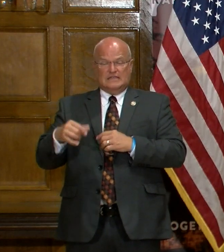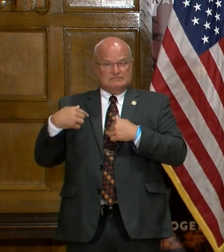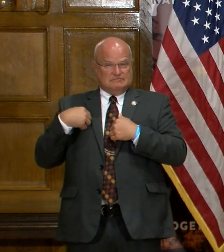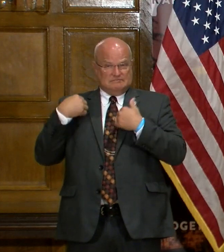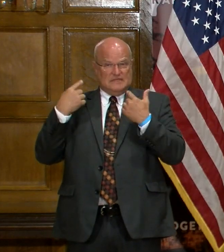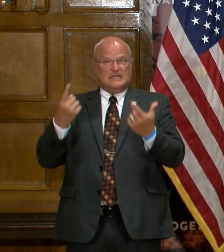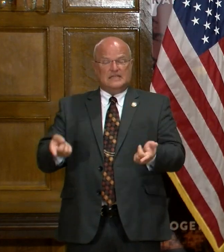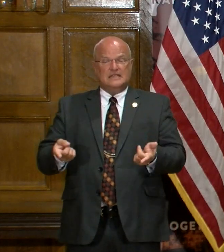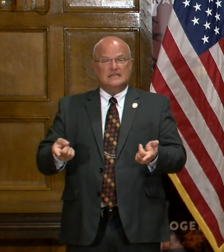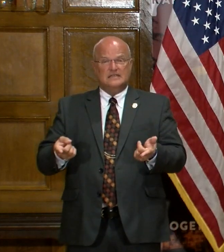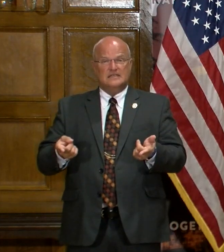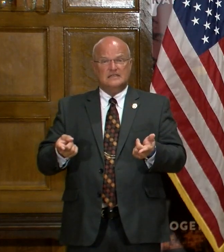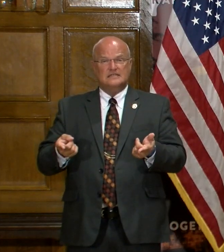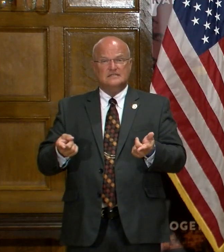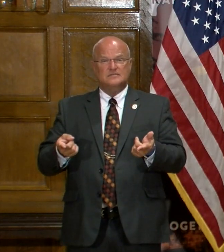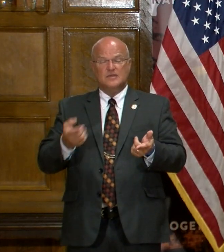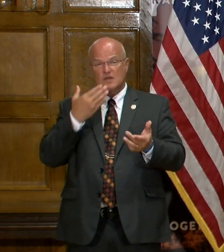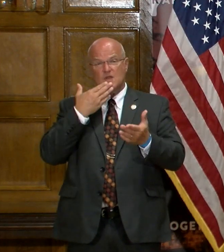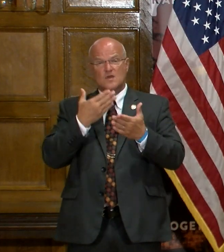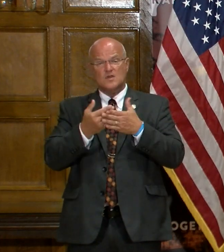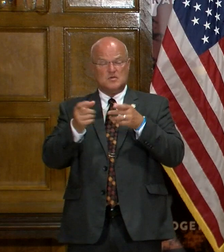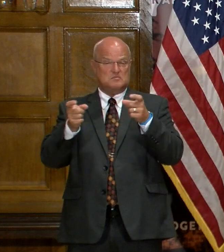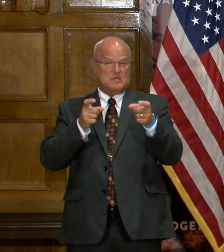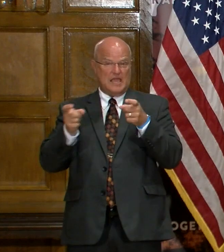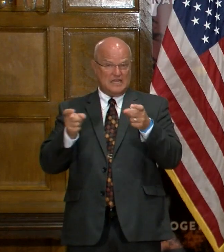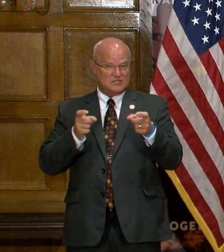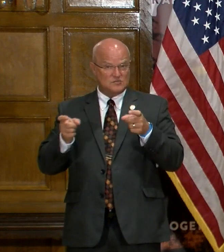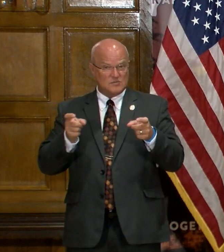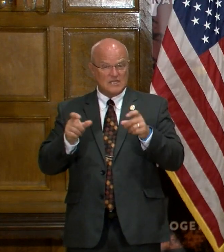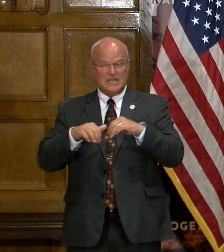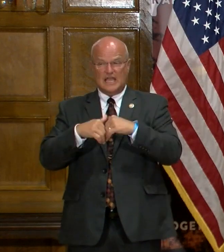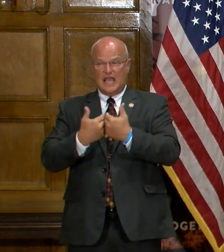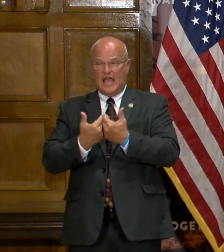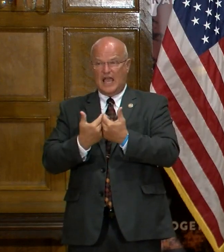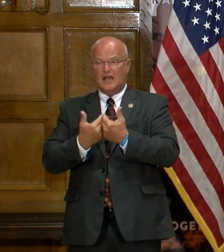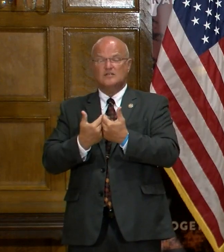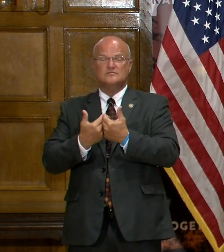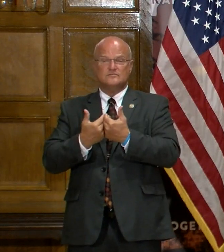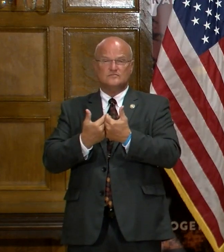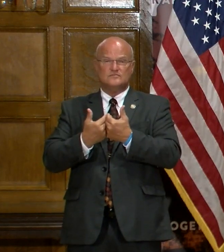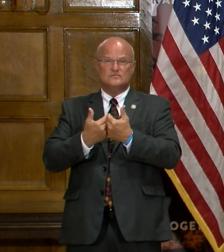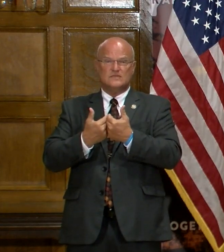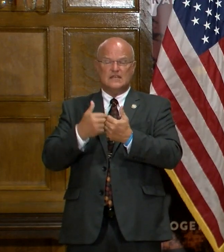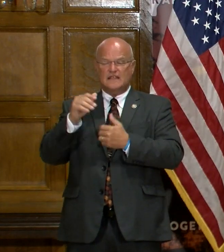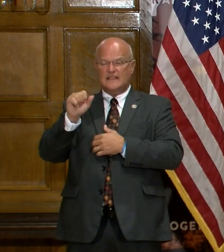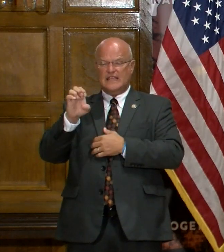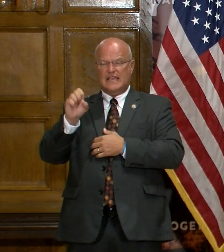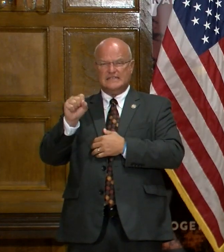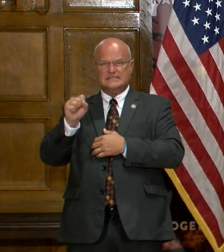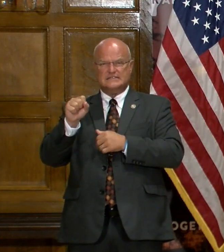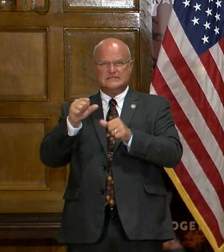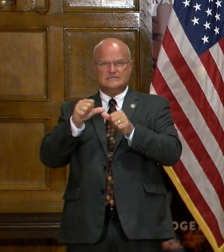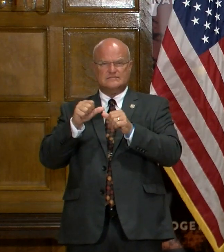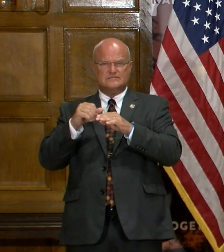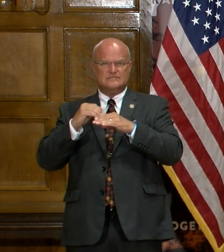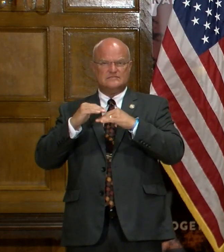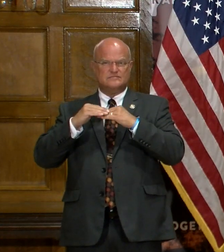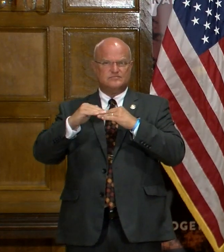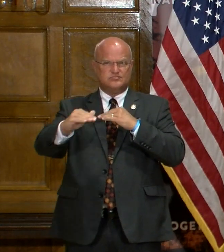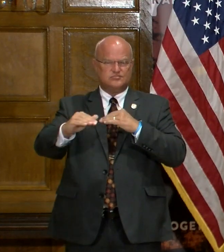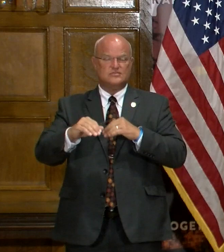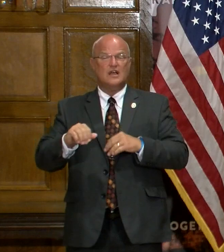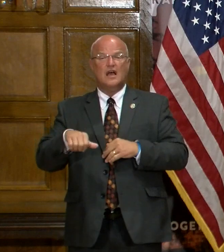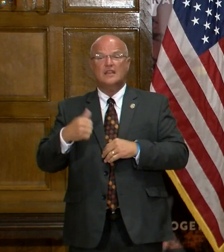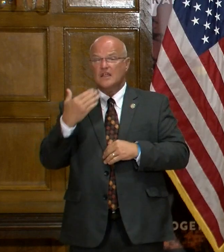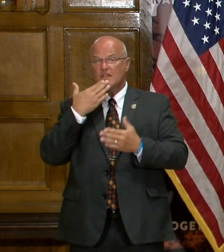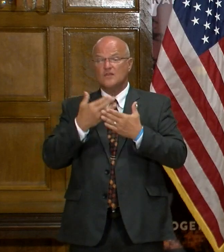been a good management of how and extending the cases out. The other part of the good